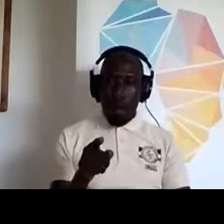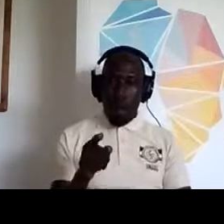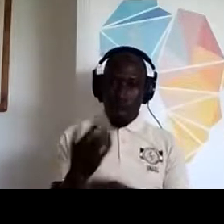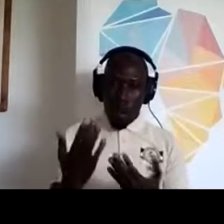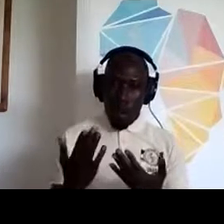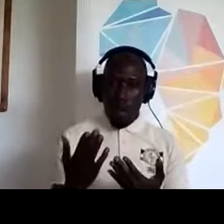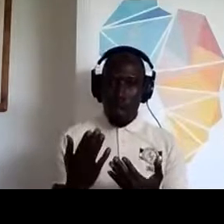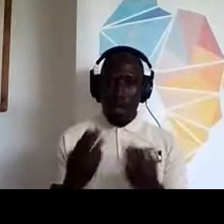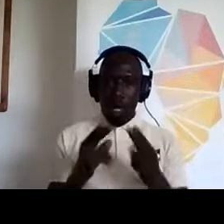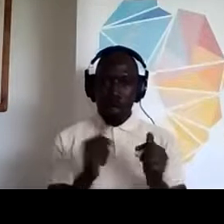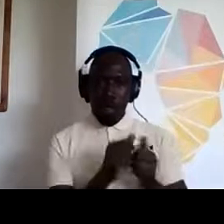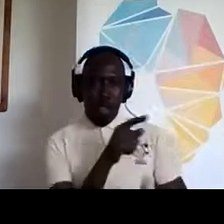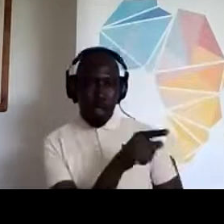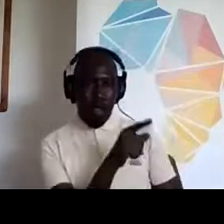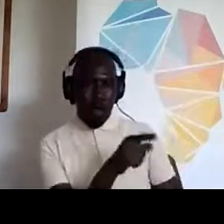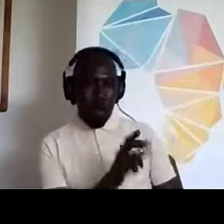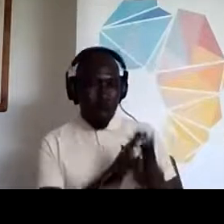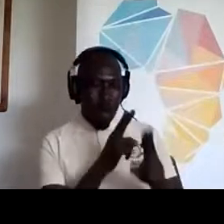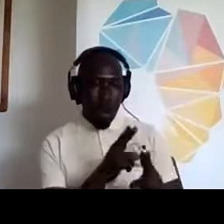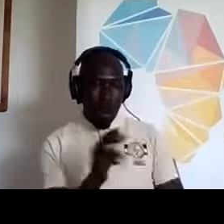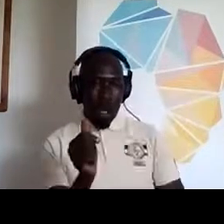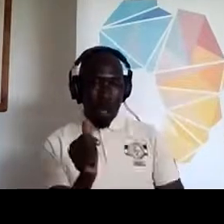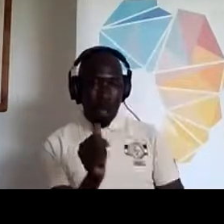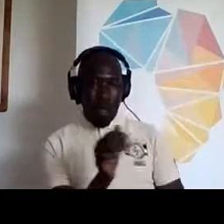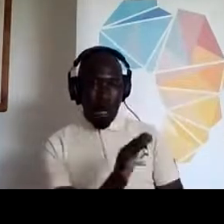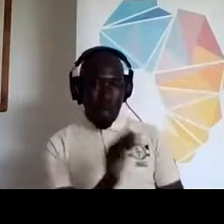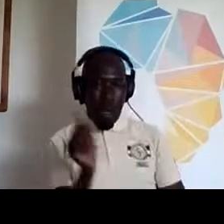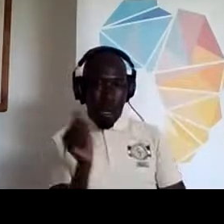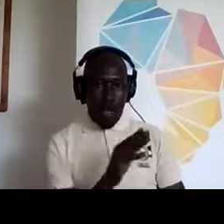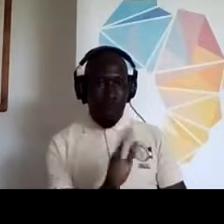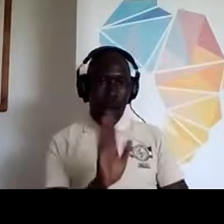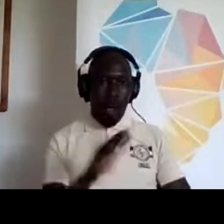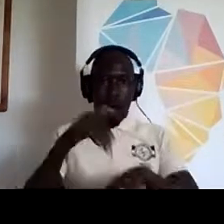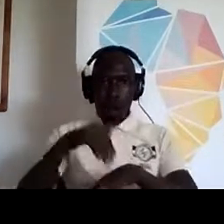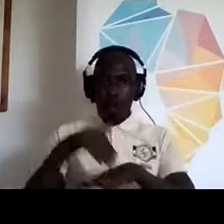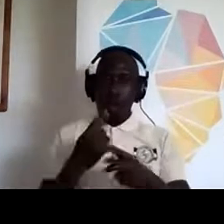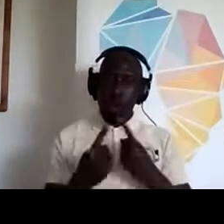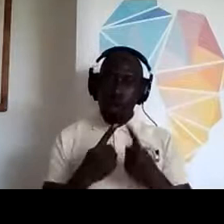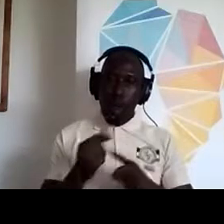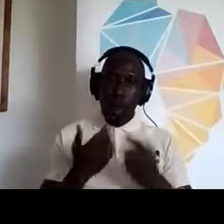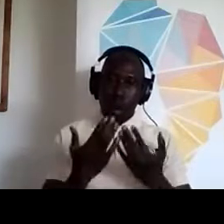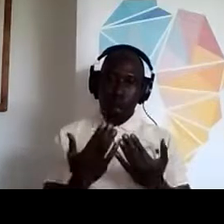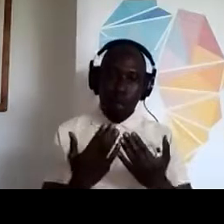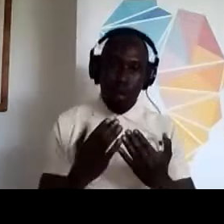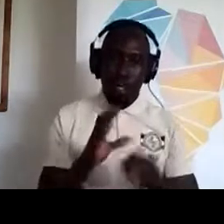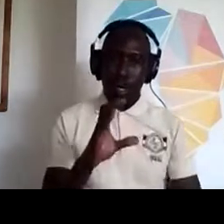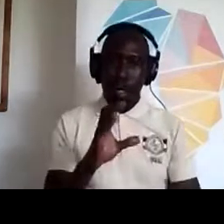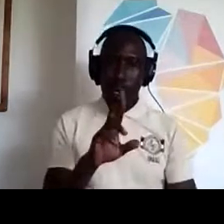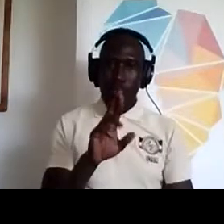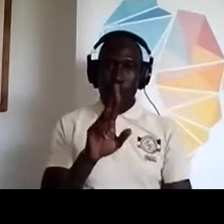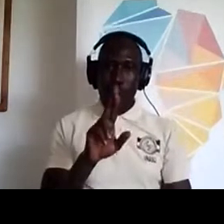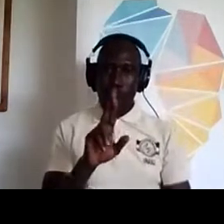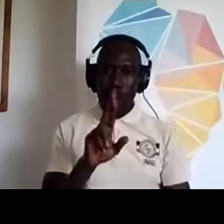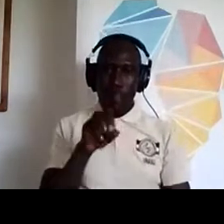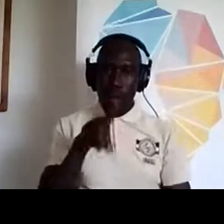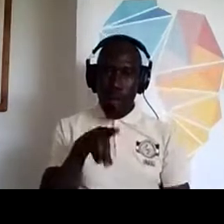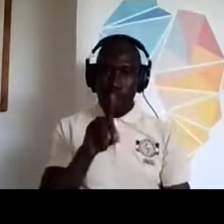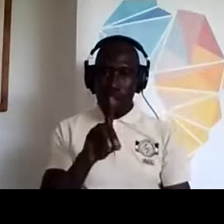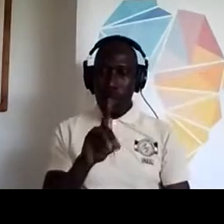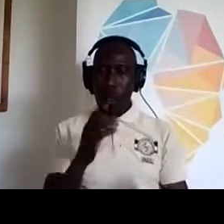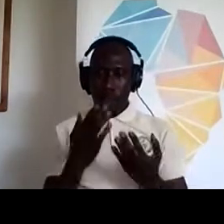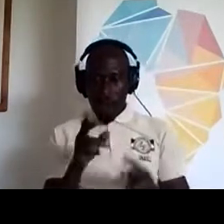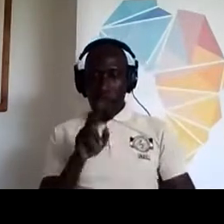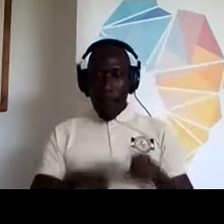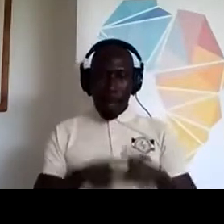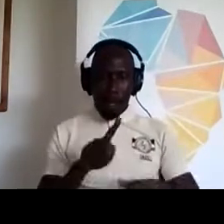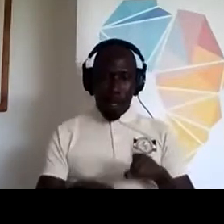Colorado. Honorable Asamo in her remarks talked about the CRPD, which she ably participated into